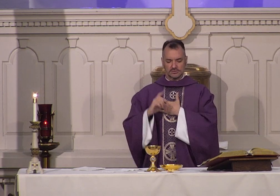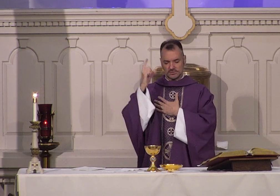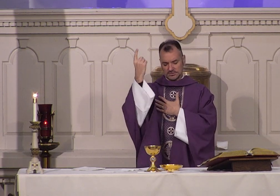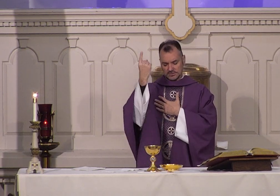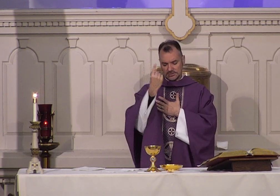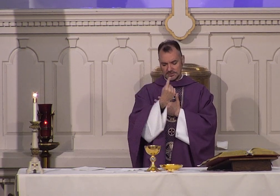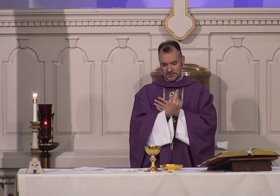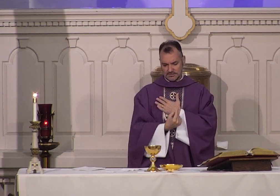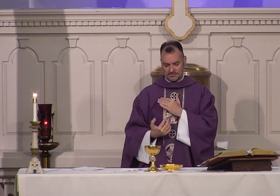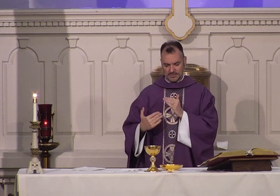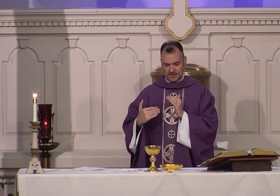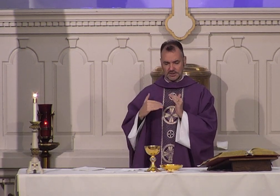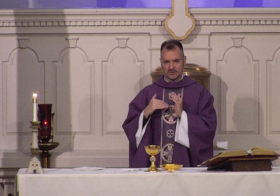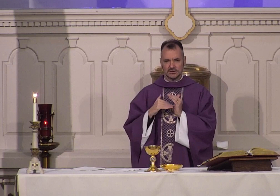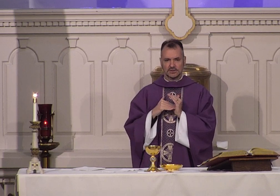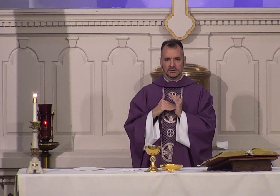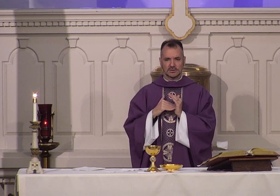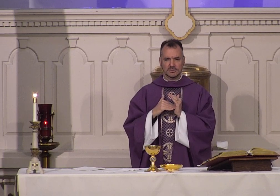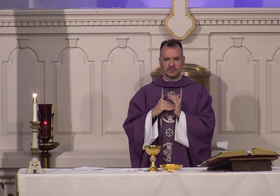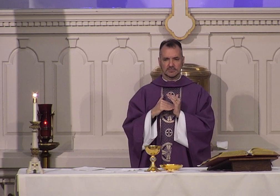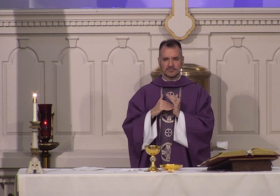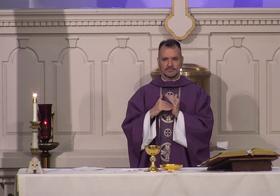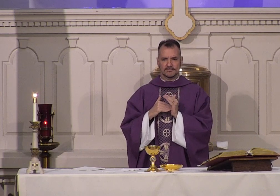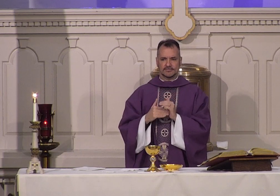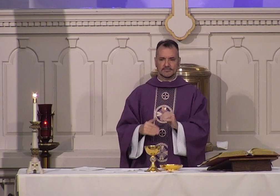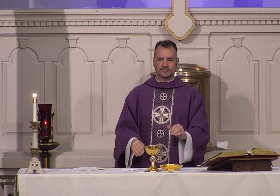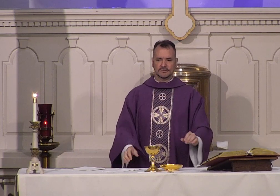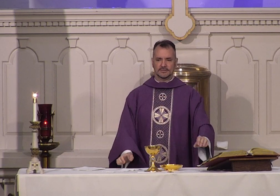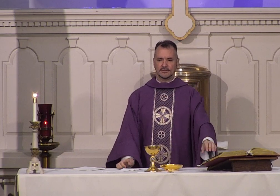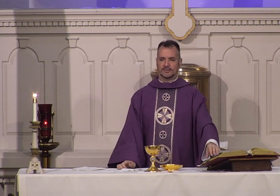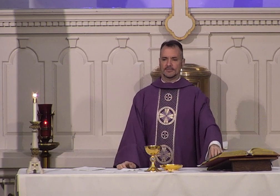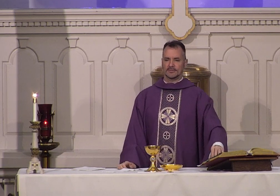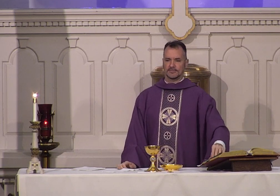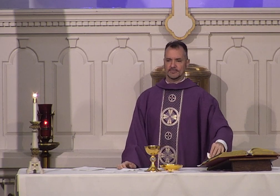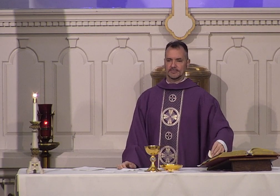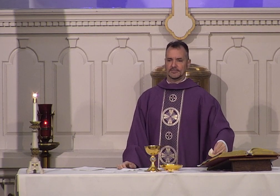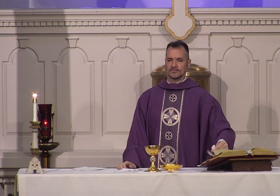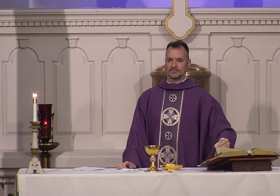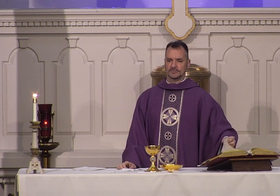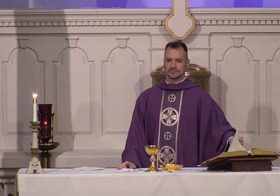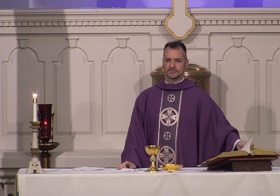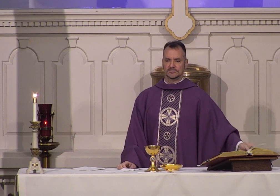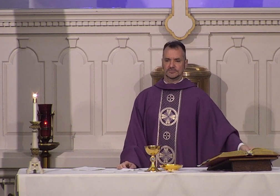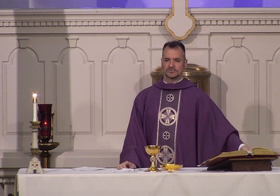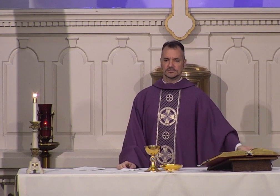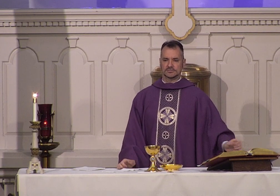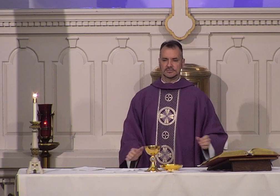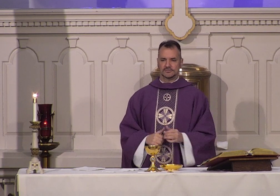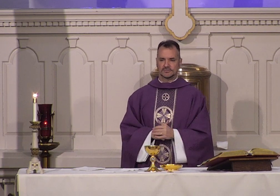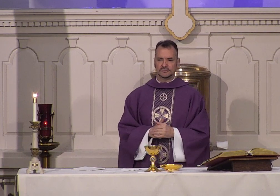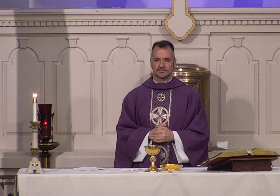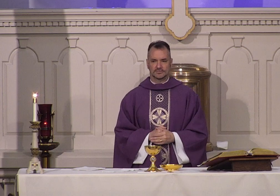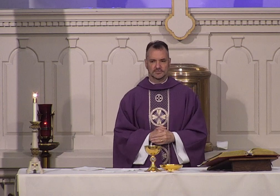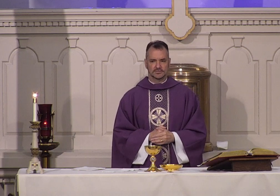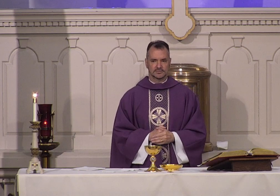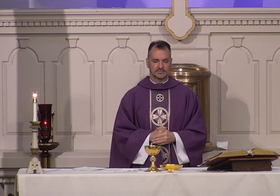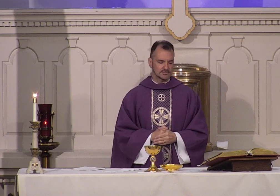of our Savior, Jesus Christ. The kingdom, the power, and the glory are yours, now and forever.